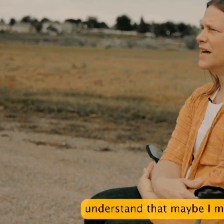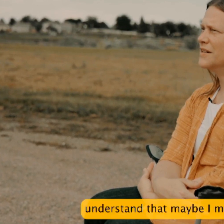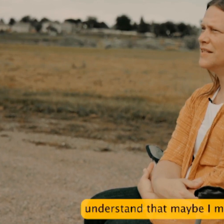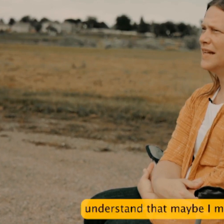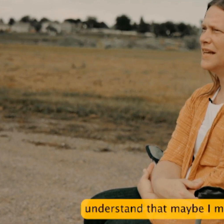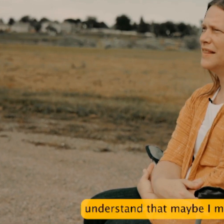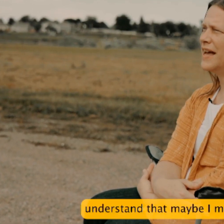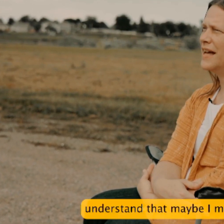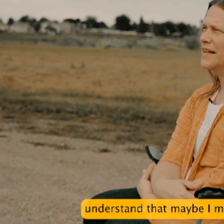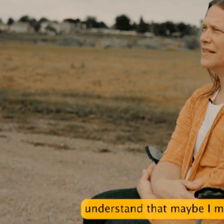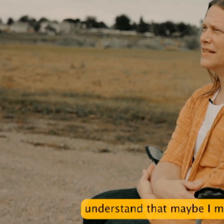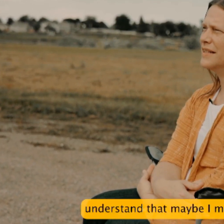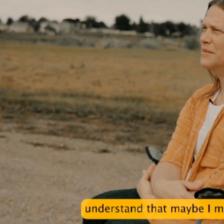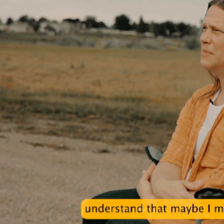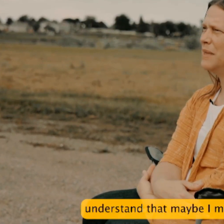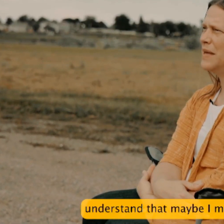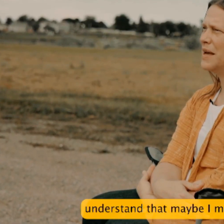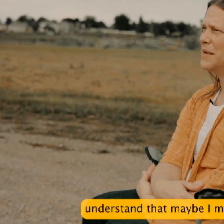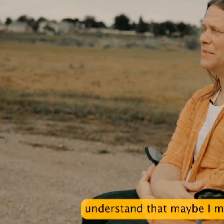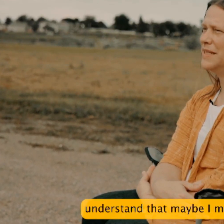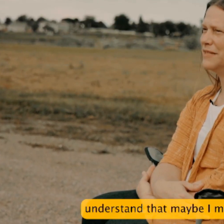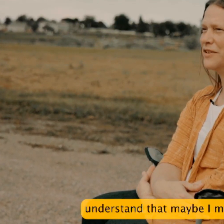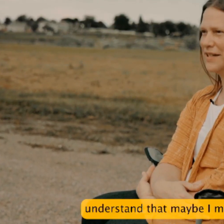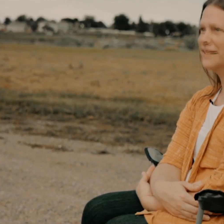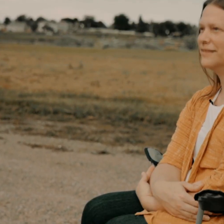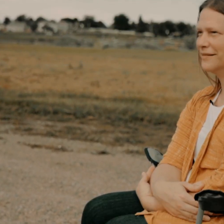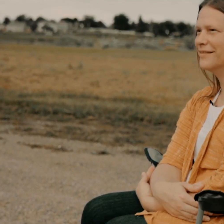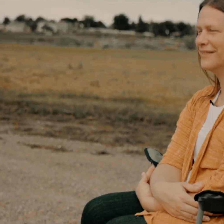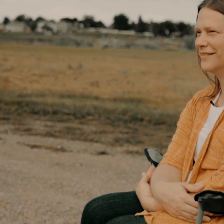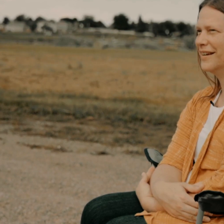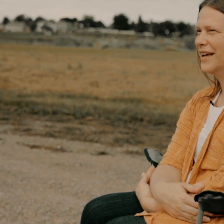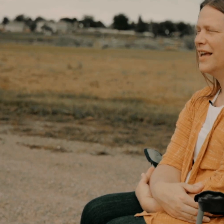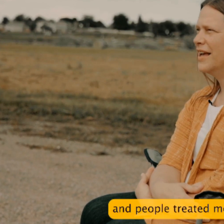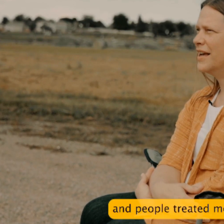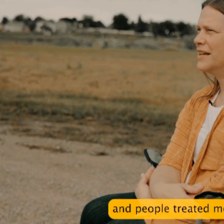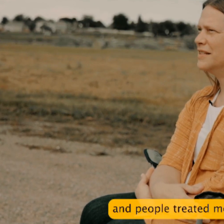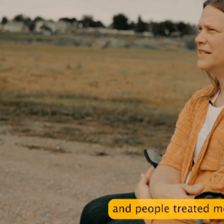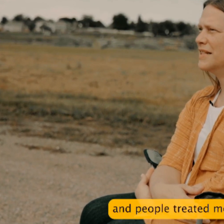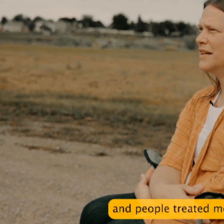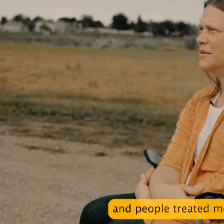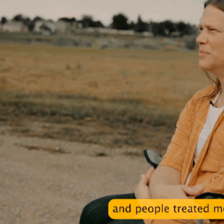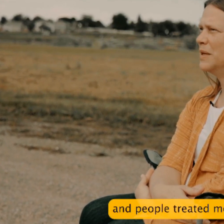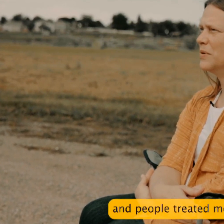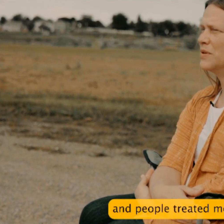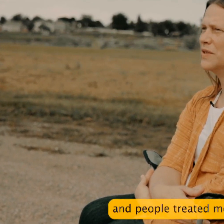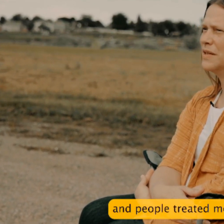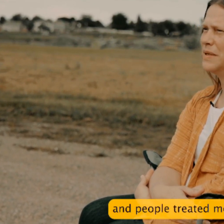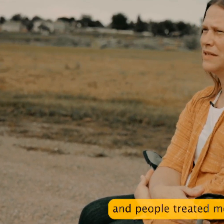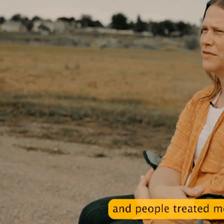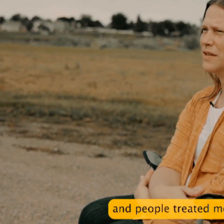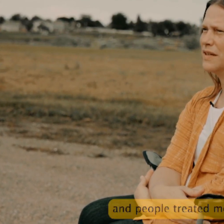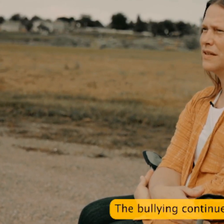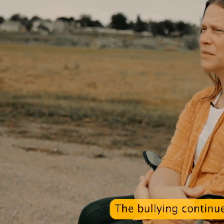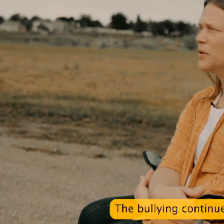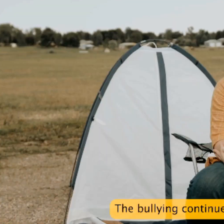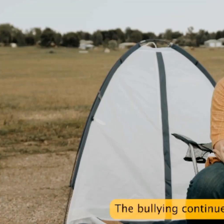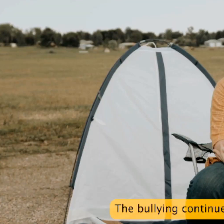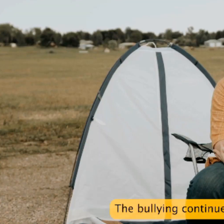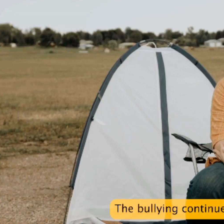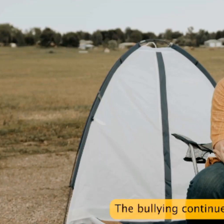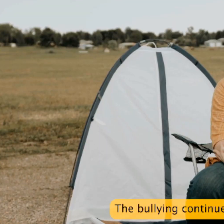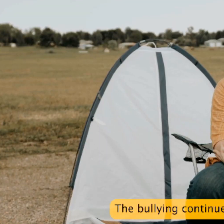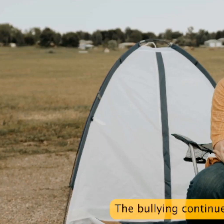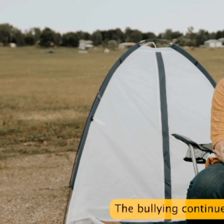started to understand that maybe I might be different, and people treated me different. The